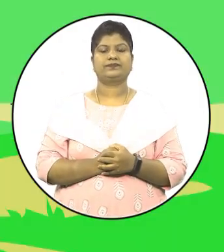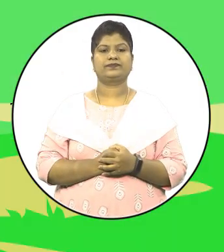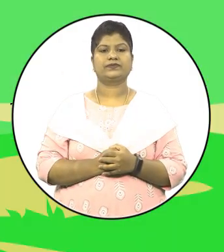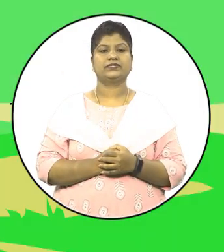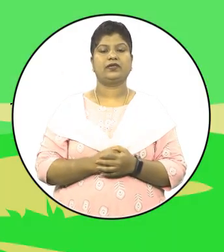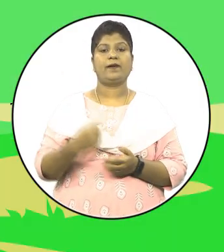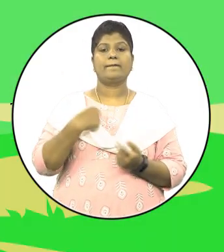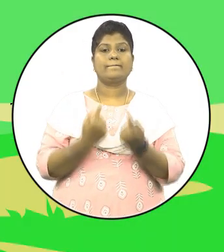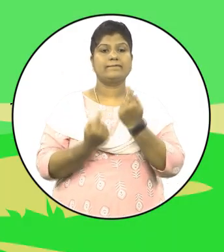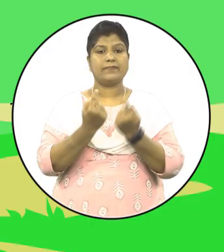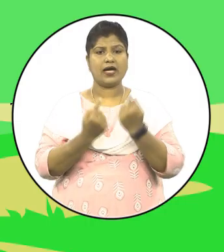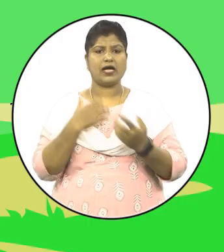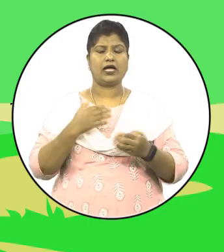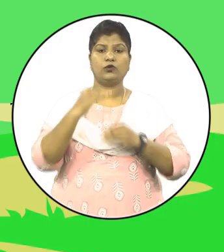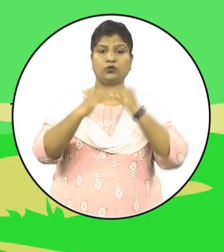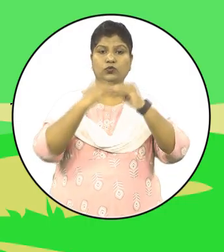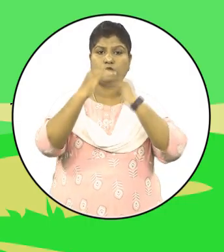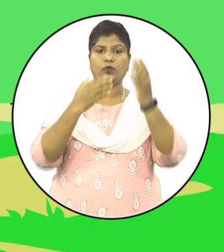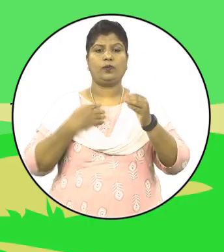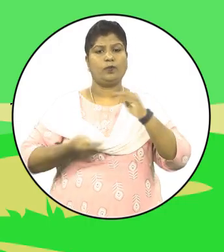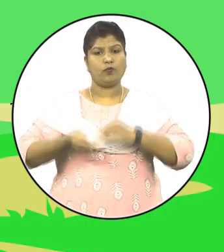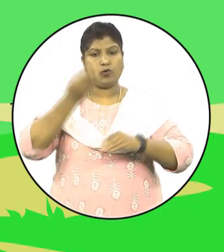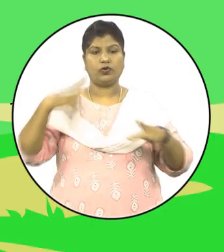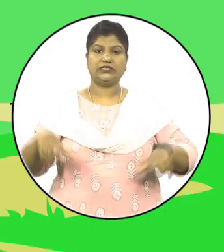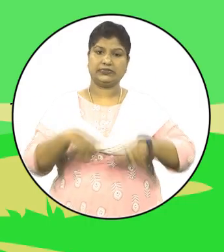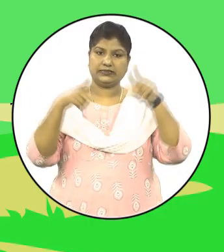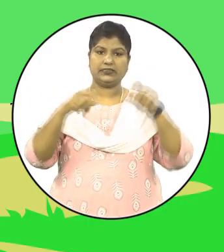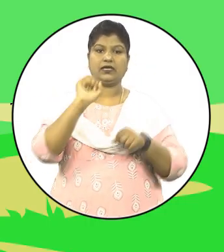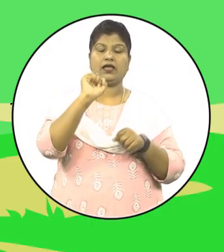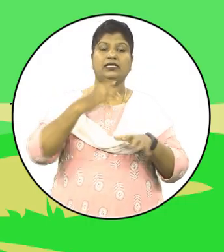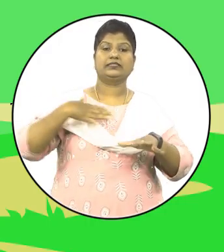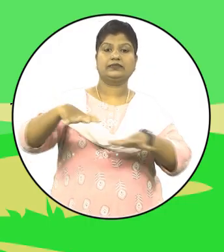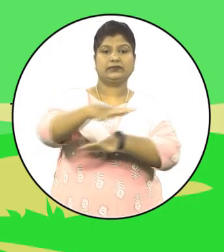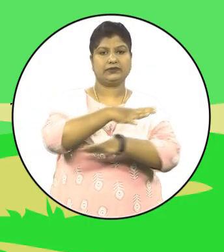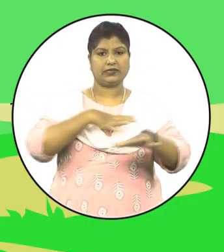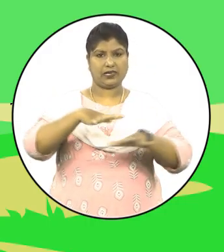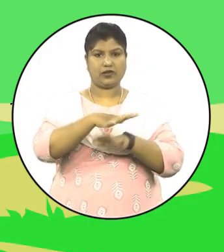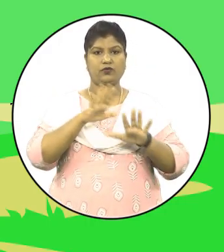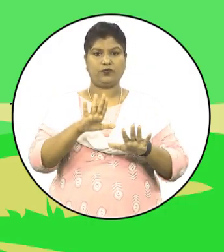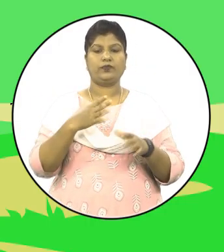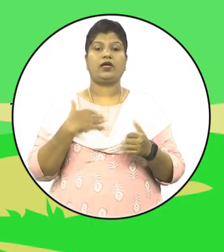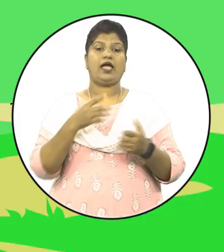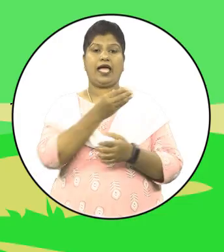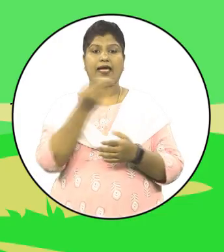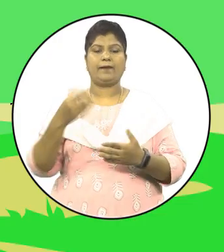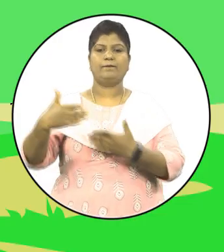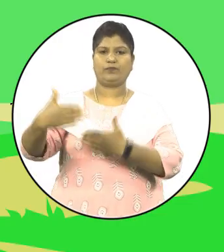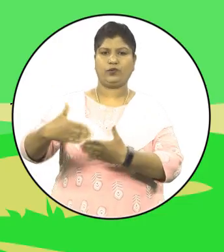Plant and grow more and more trees in your surroundings and protect